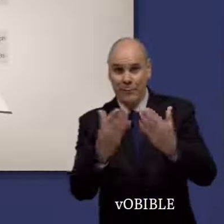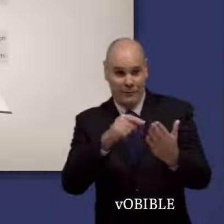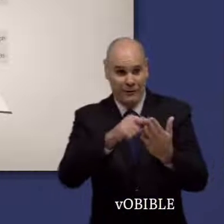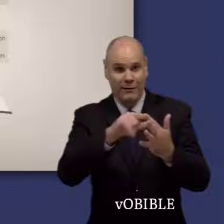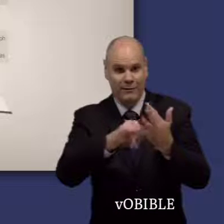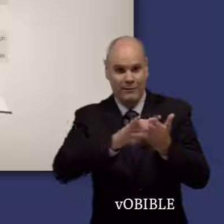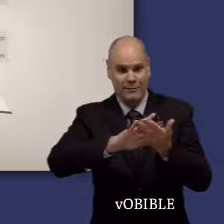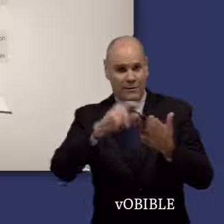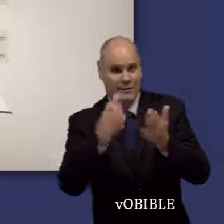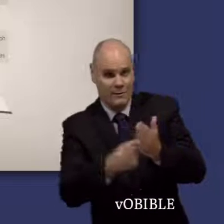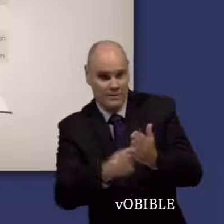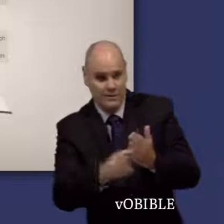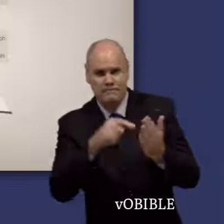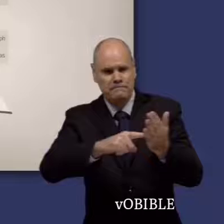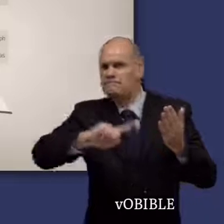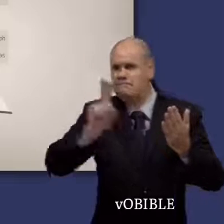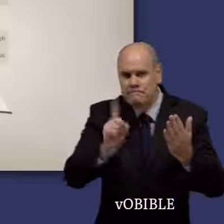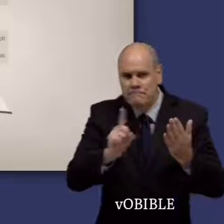An introduction to the book of Esther.